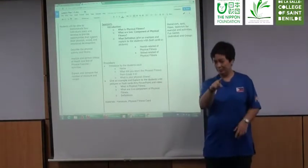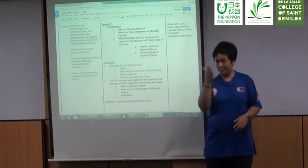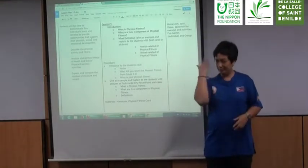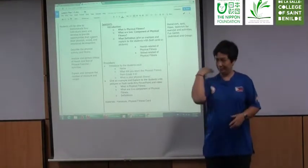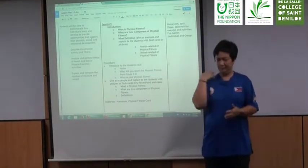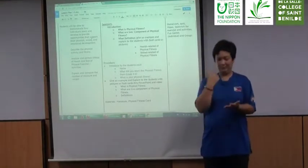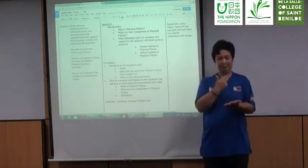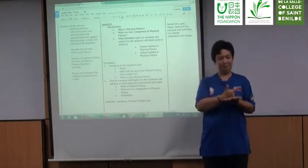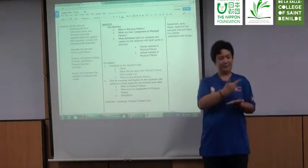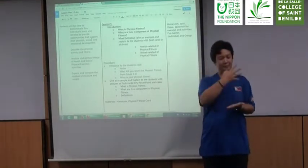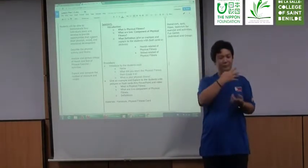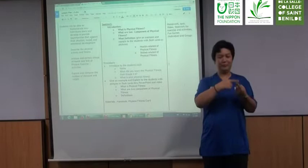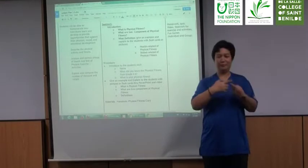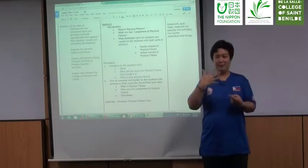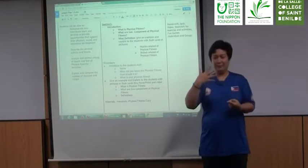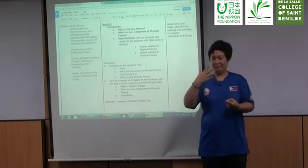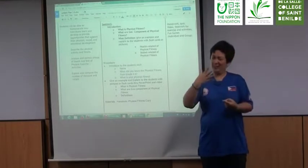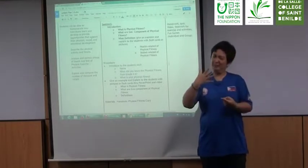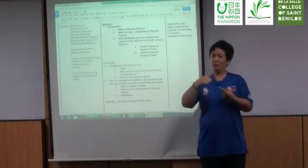various activities.